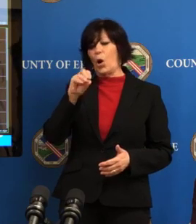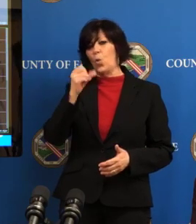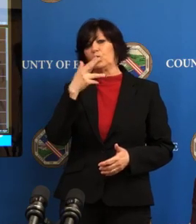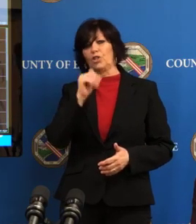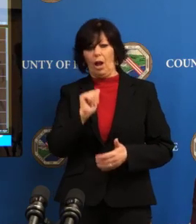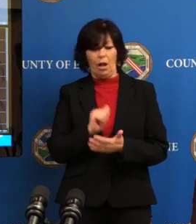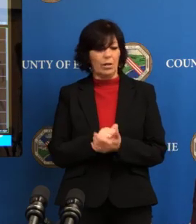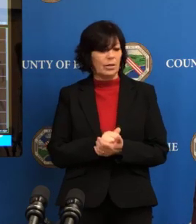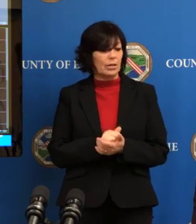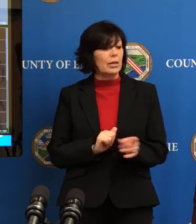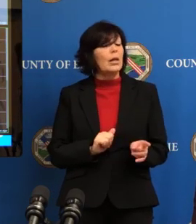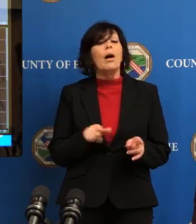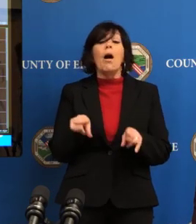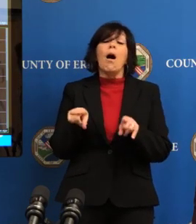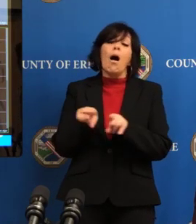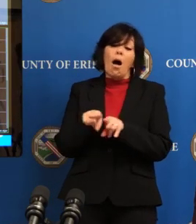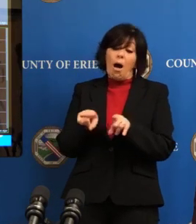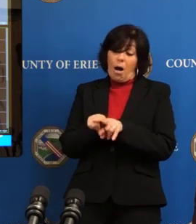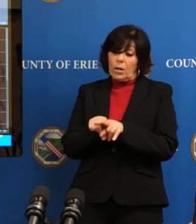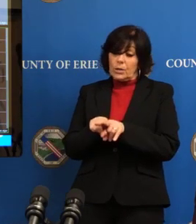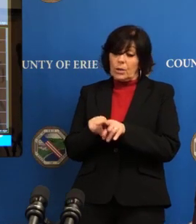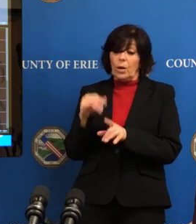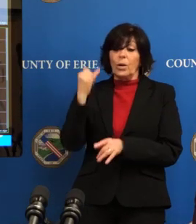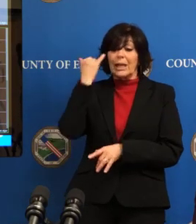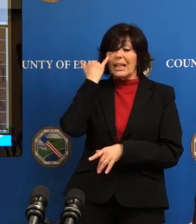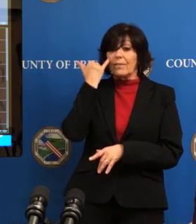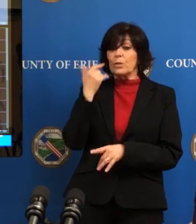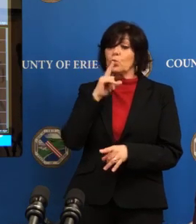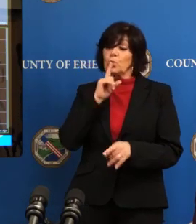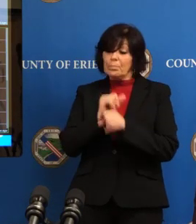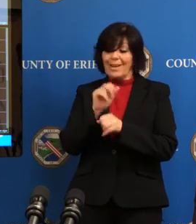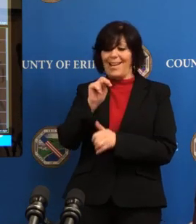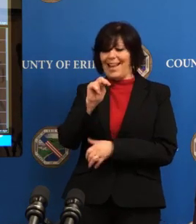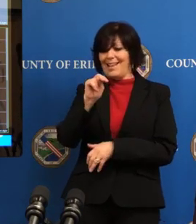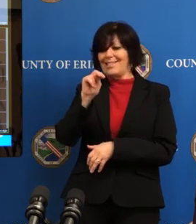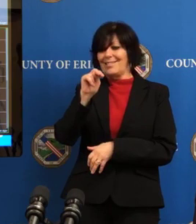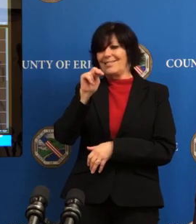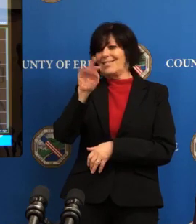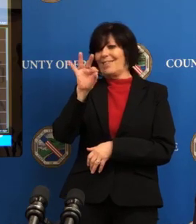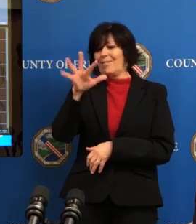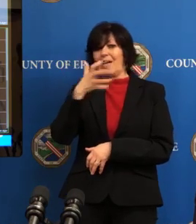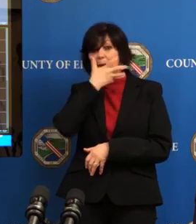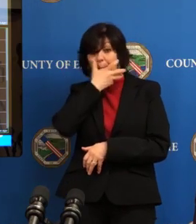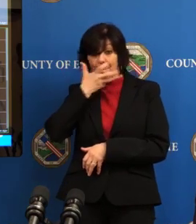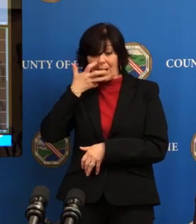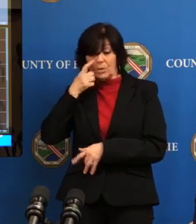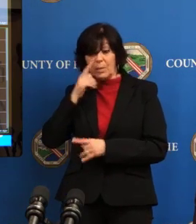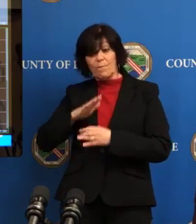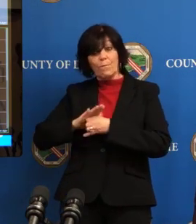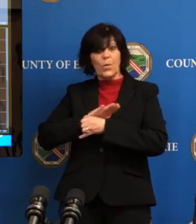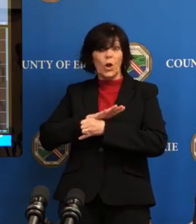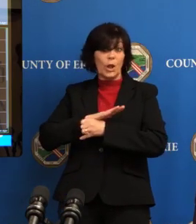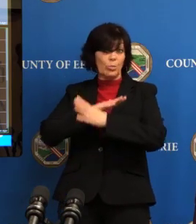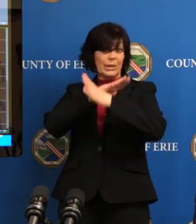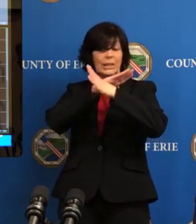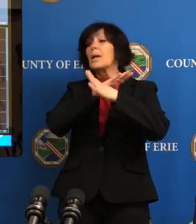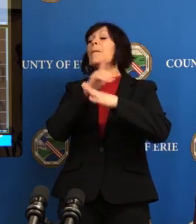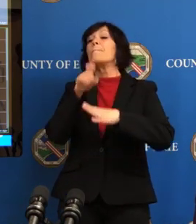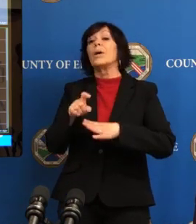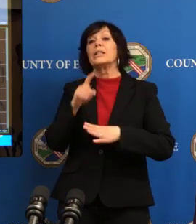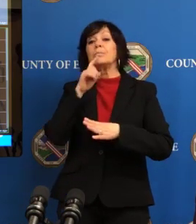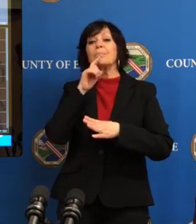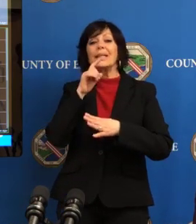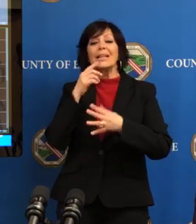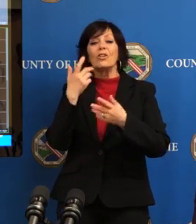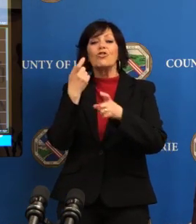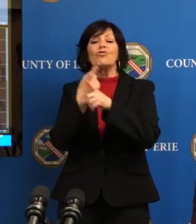so. Right, and then also if it is an N95 mask, for people to be able to be fully protected, they have to be